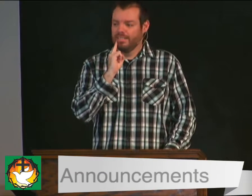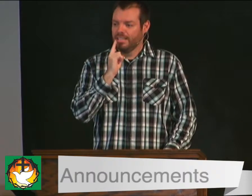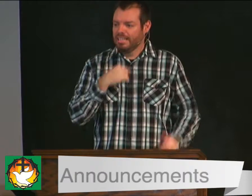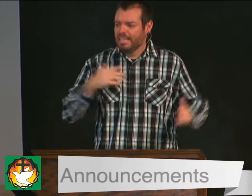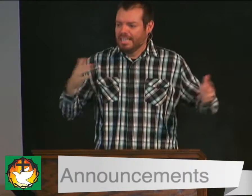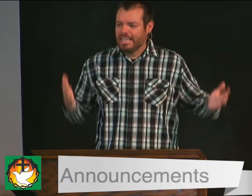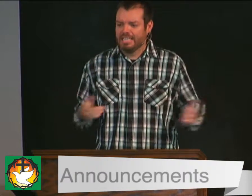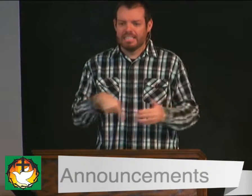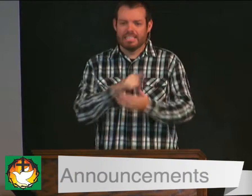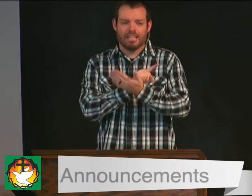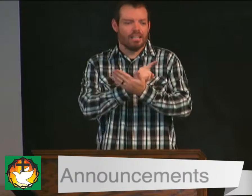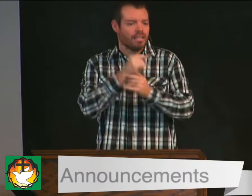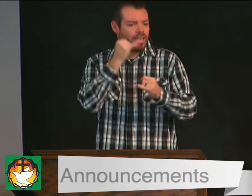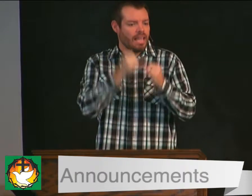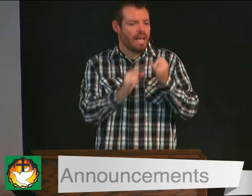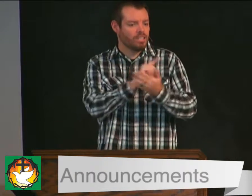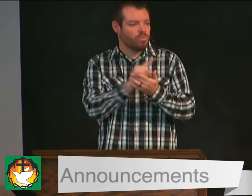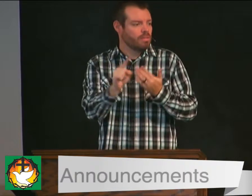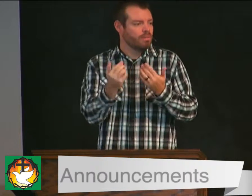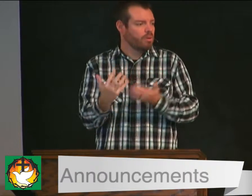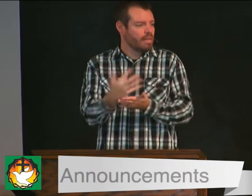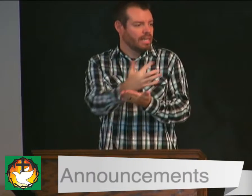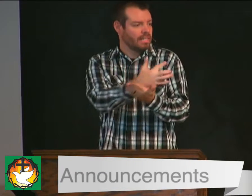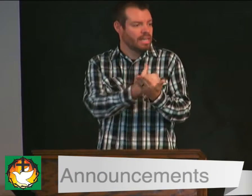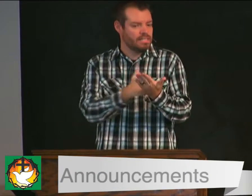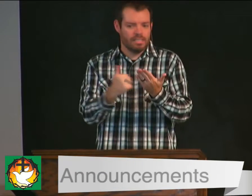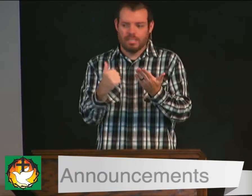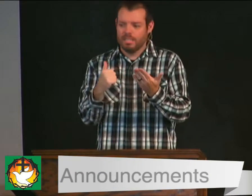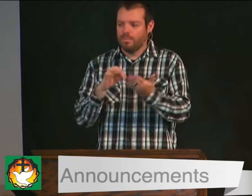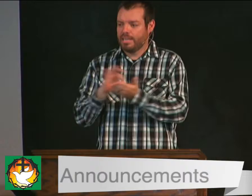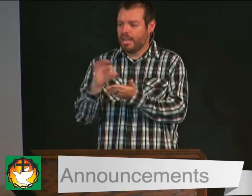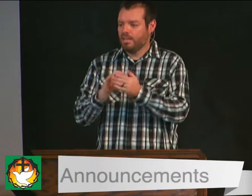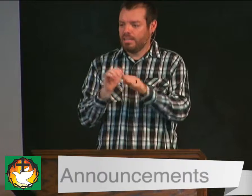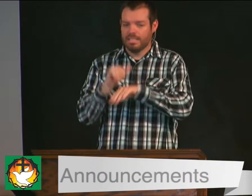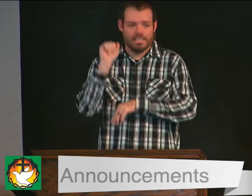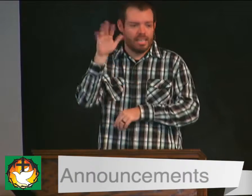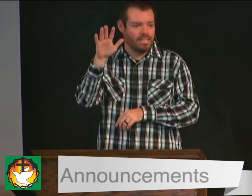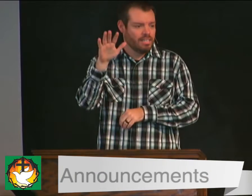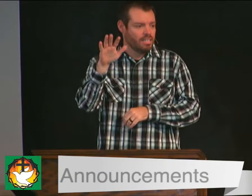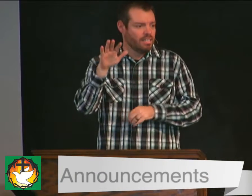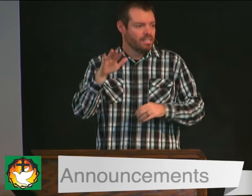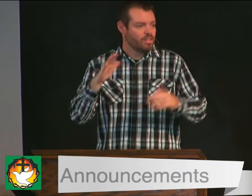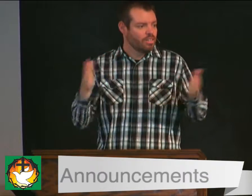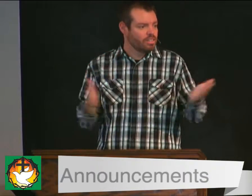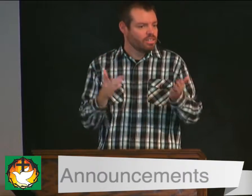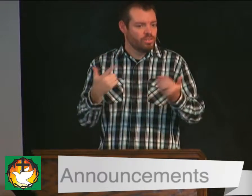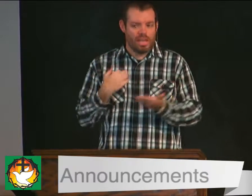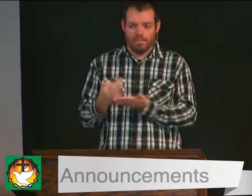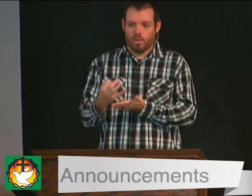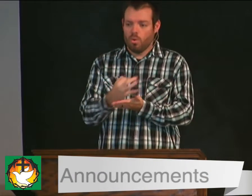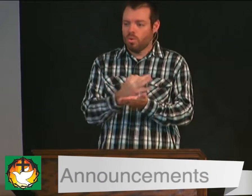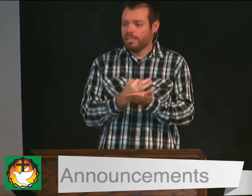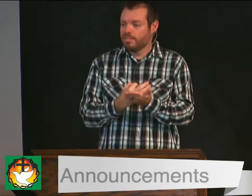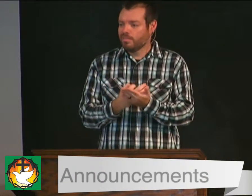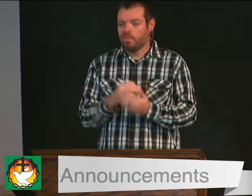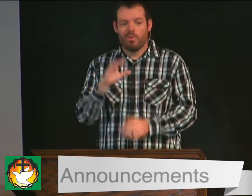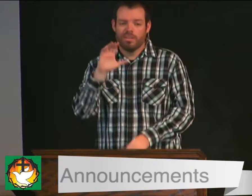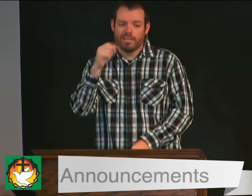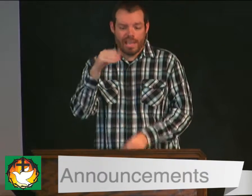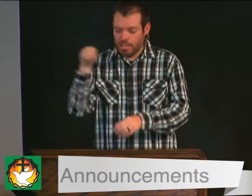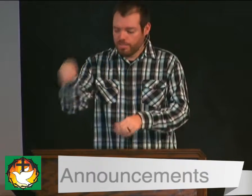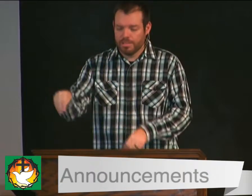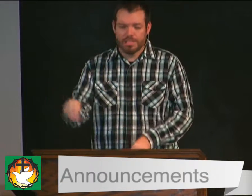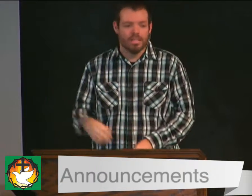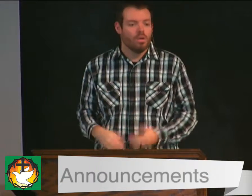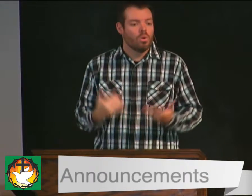Deaf. This is the last week before we collect and we count and set. So I encourage you, you have your coins or